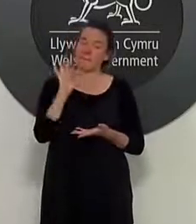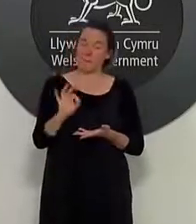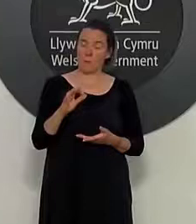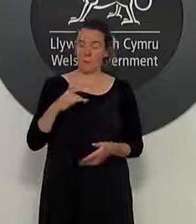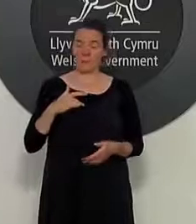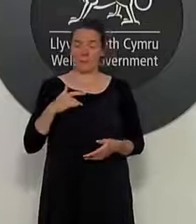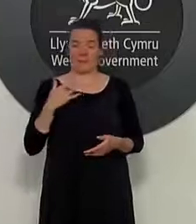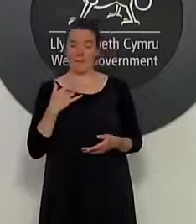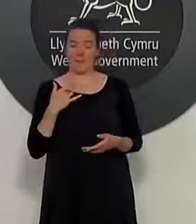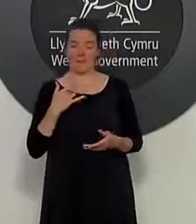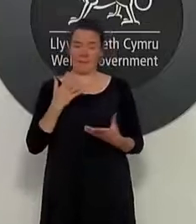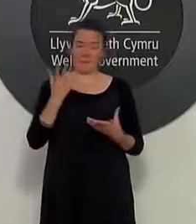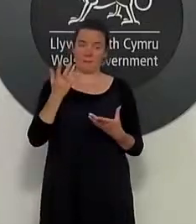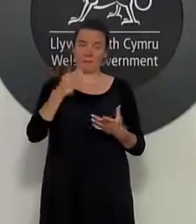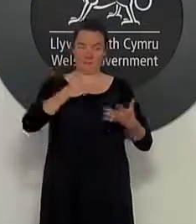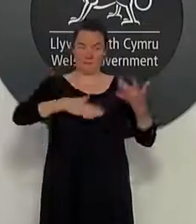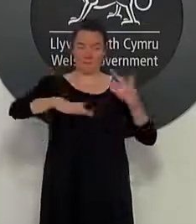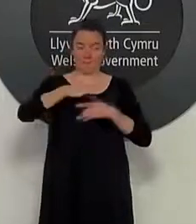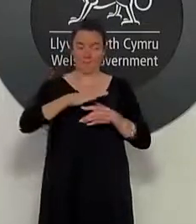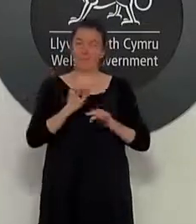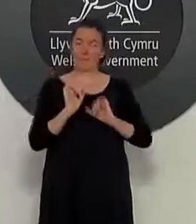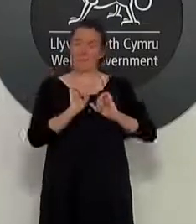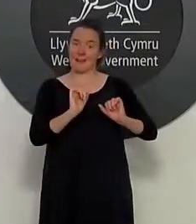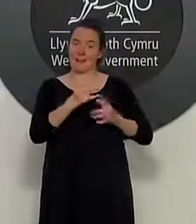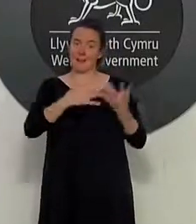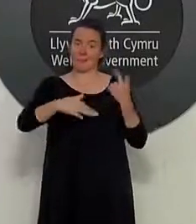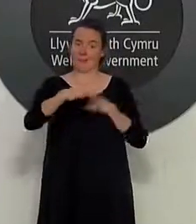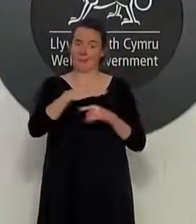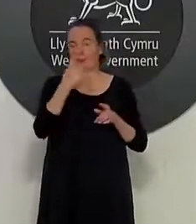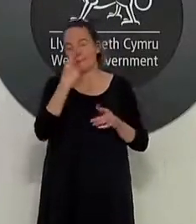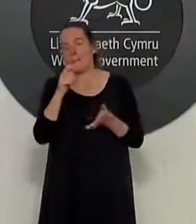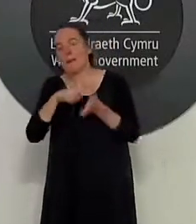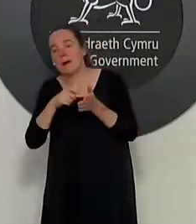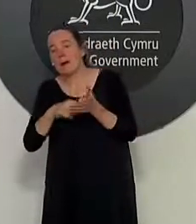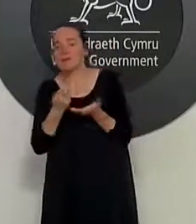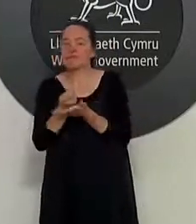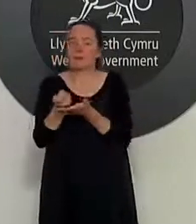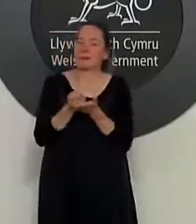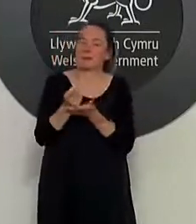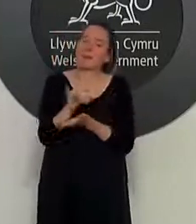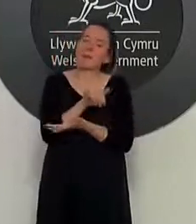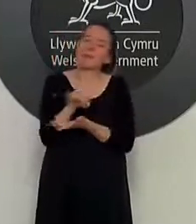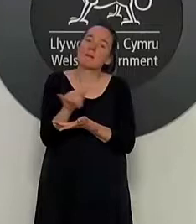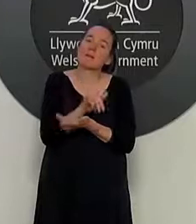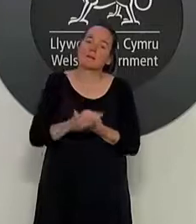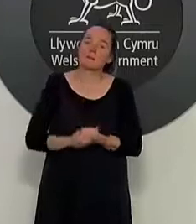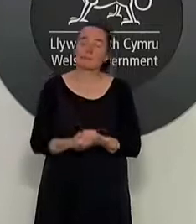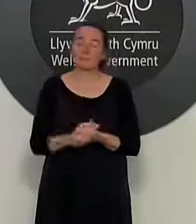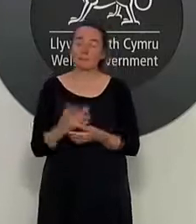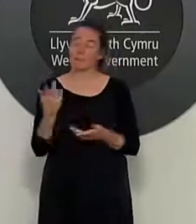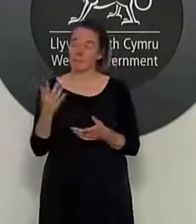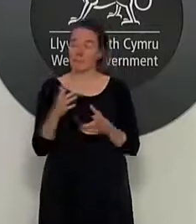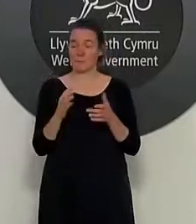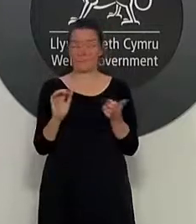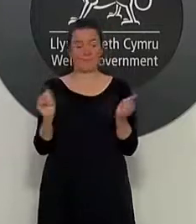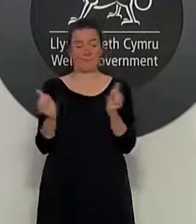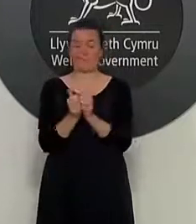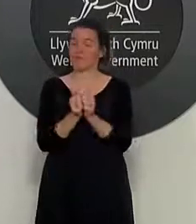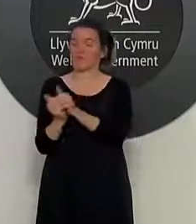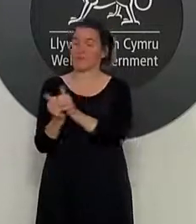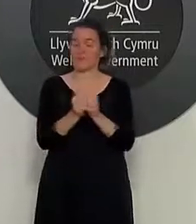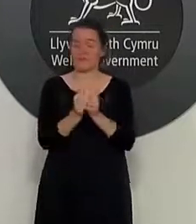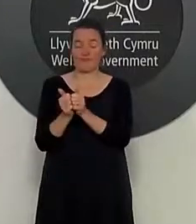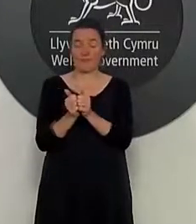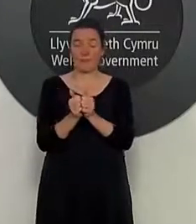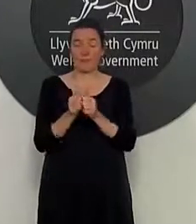in their local community, whether that's buying or renting a home. We have a shared ambition for Wales to